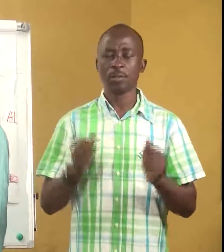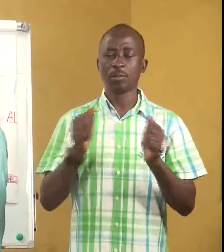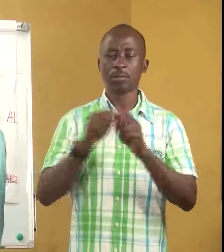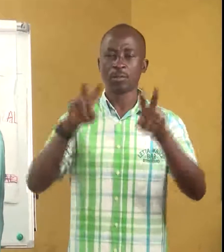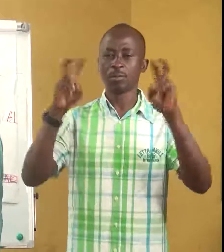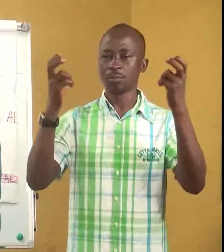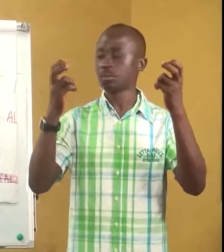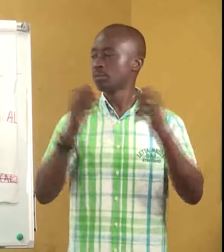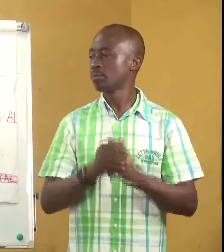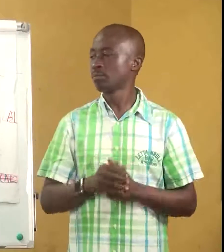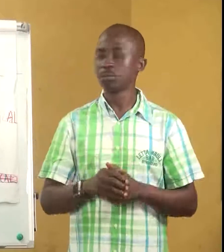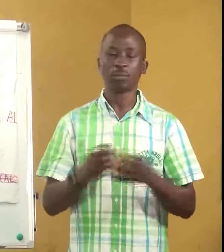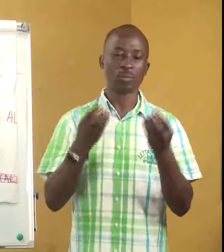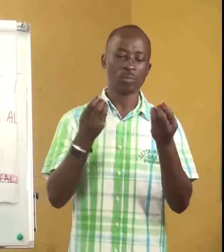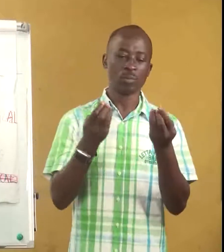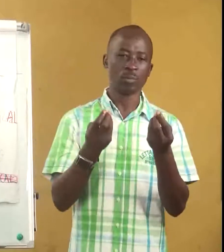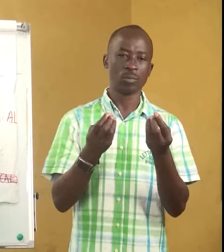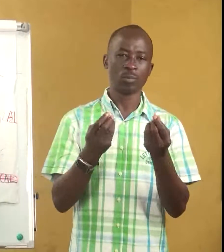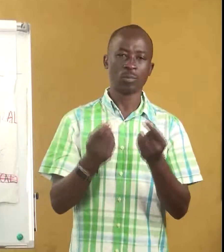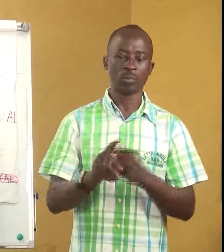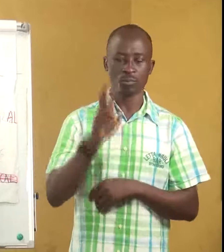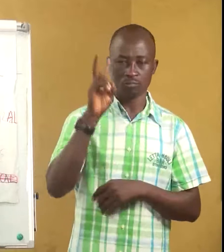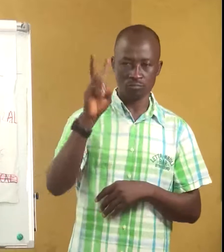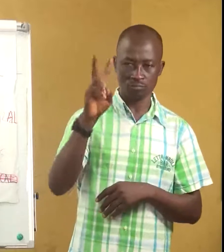topic Soil 2,